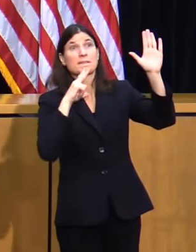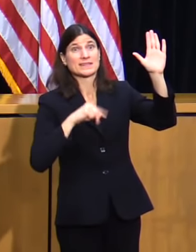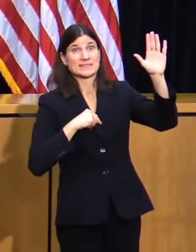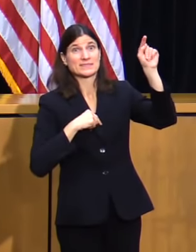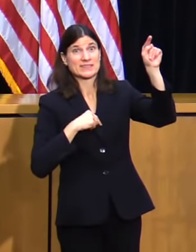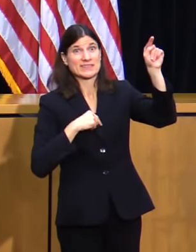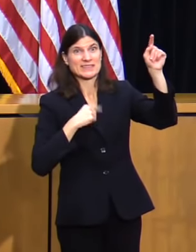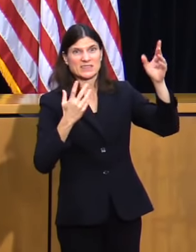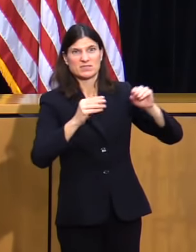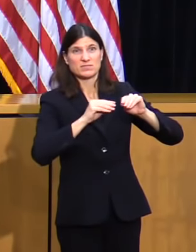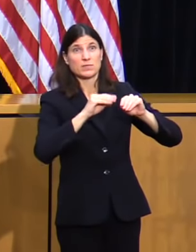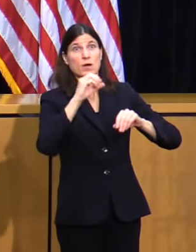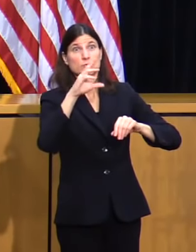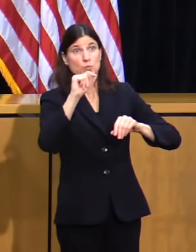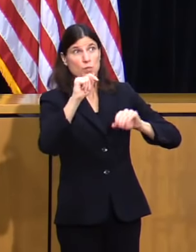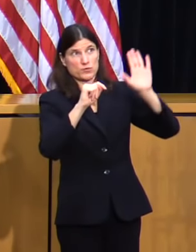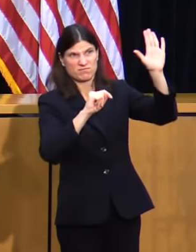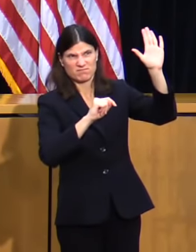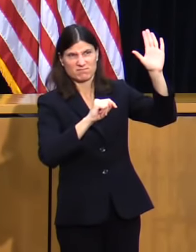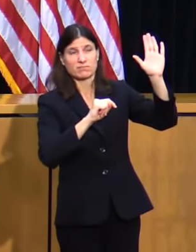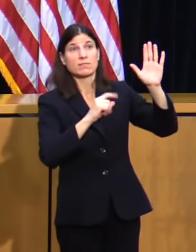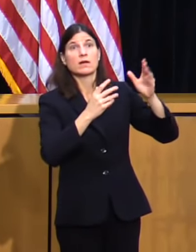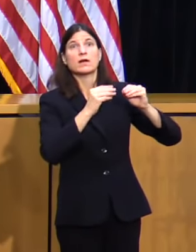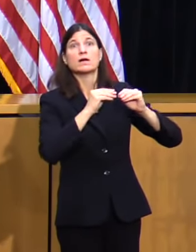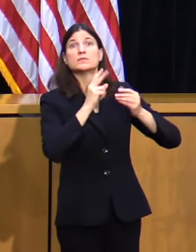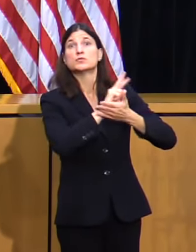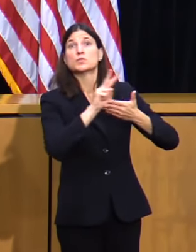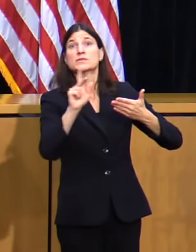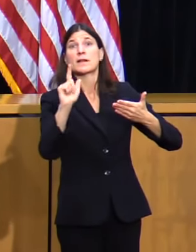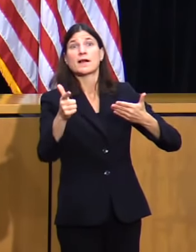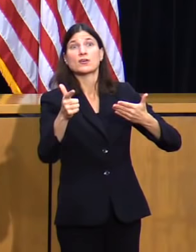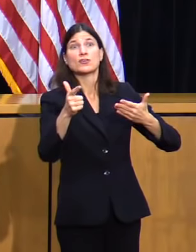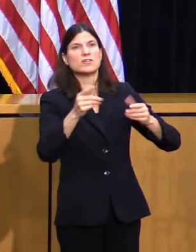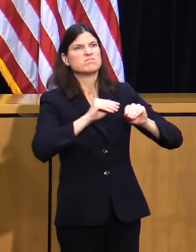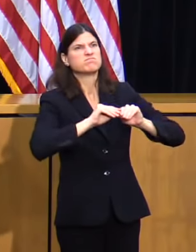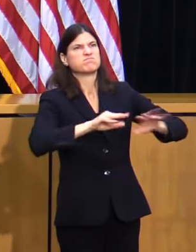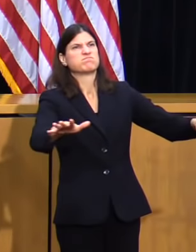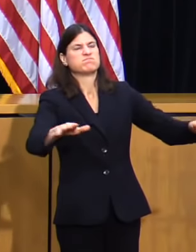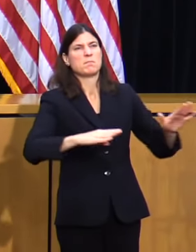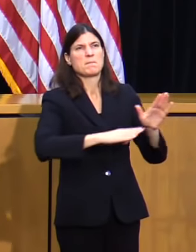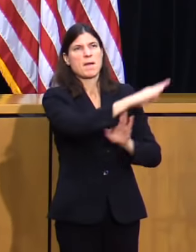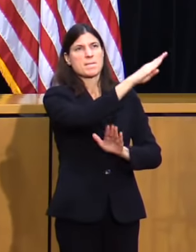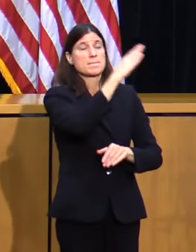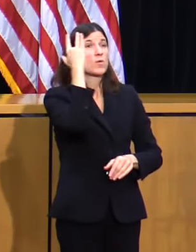their numbers spiked for exactly the same reason.